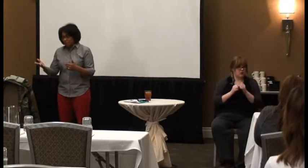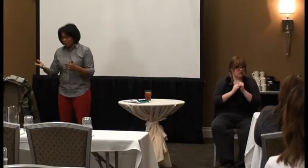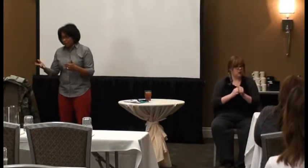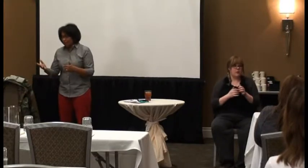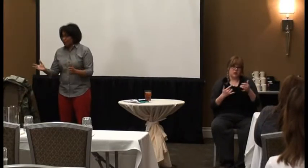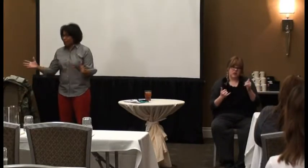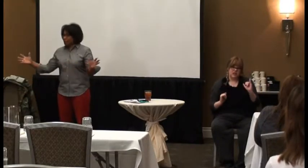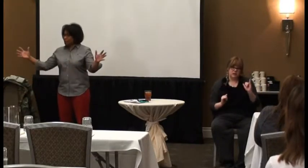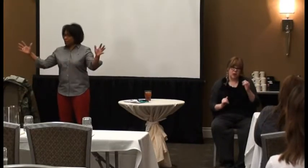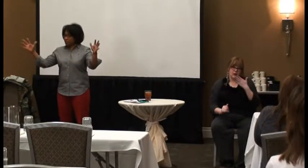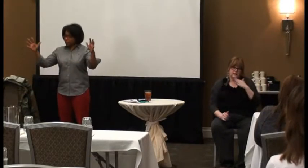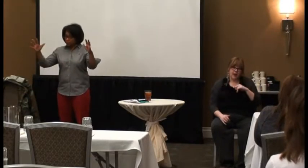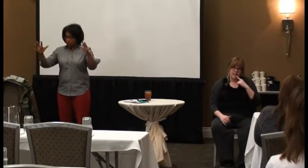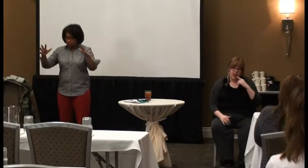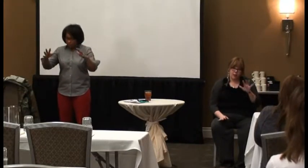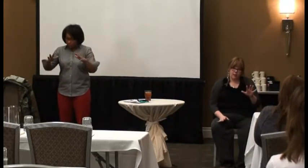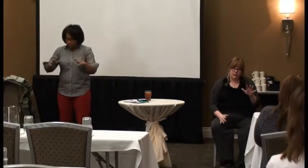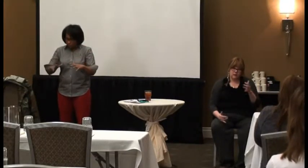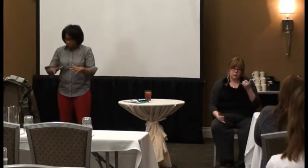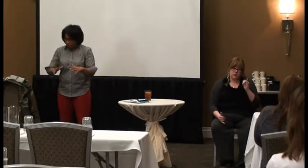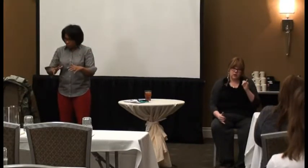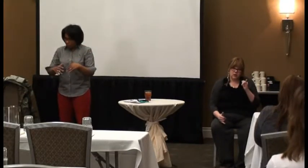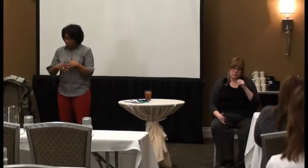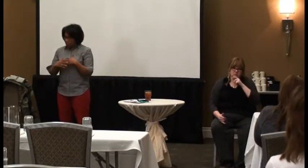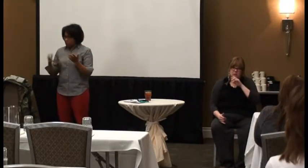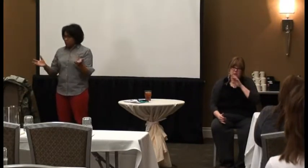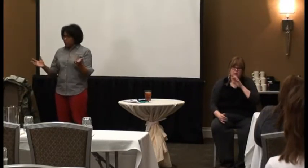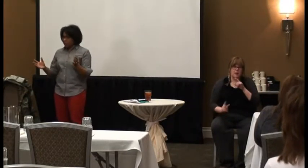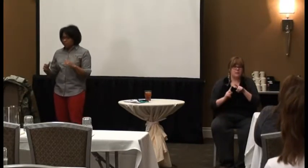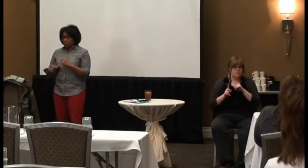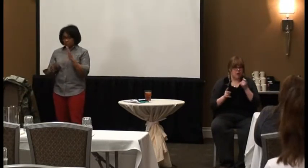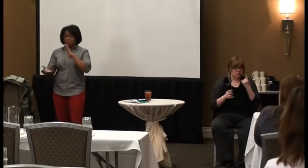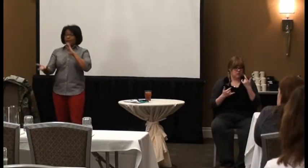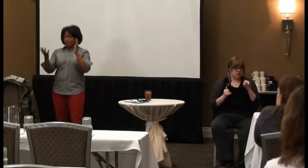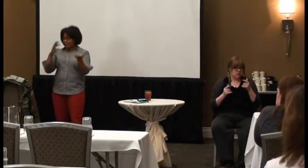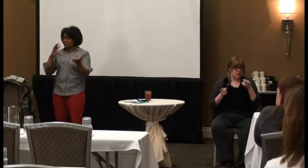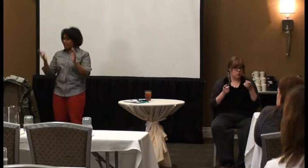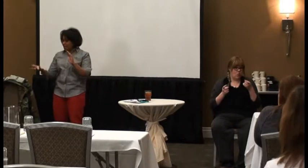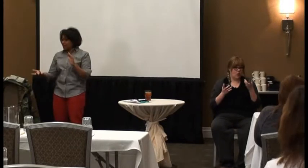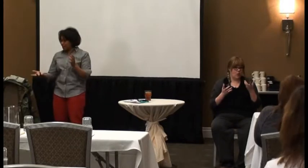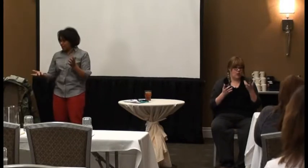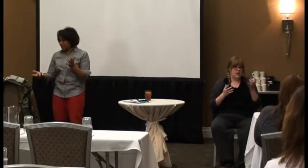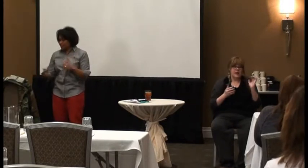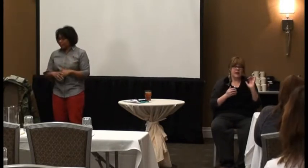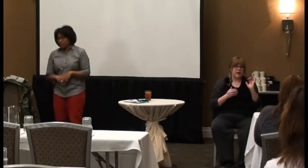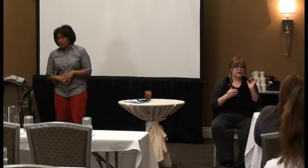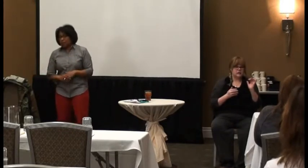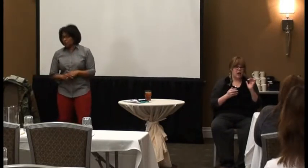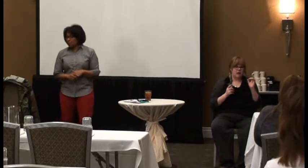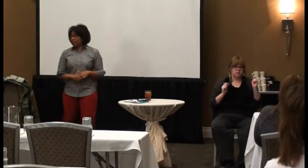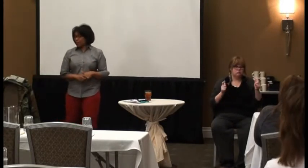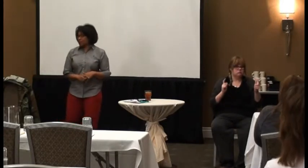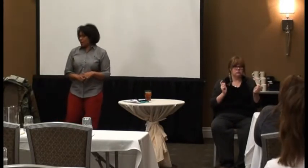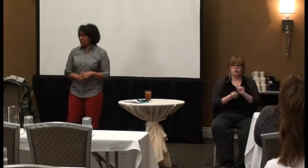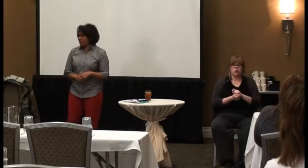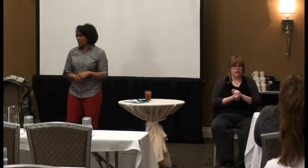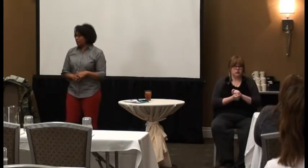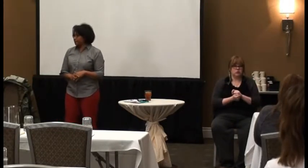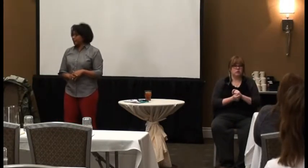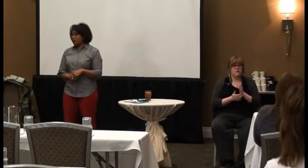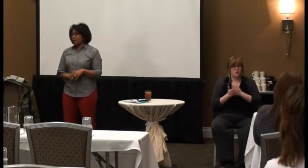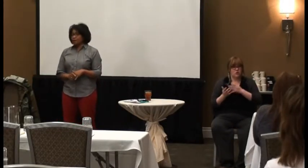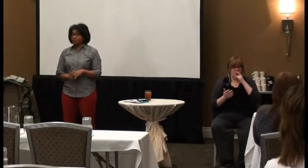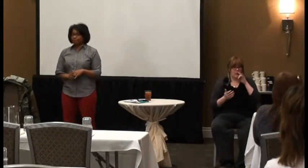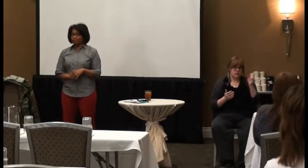a mouth on him, but he's controlled. So it's like night and day for him. And for some kids, it's like